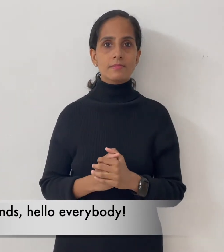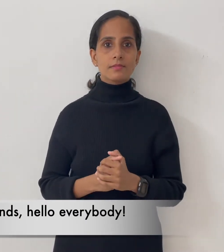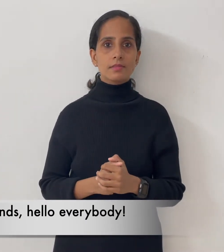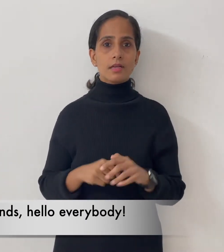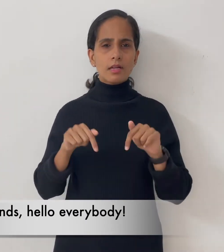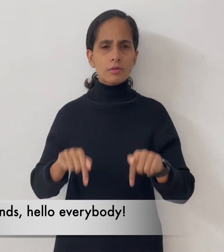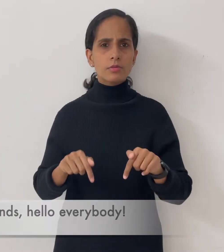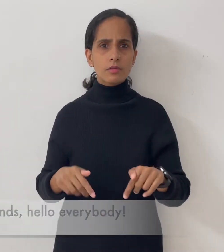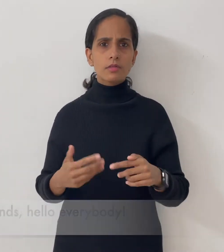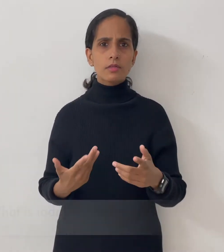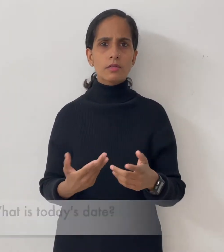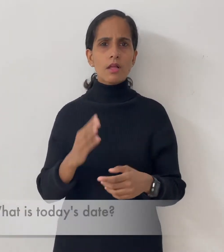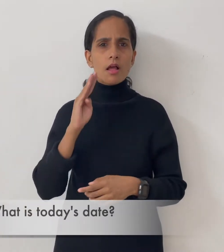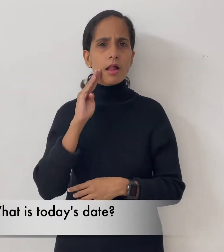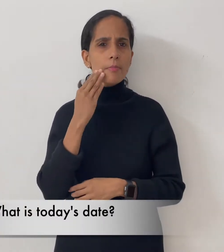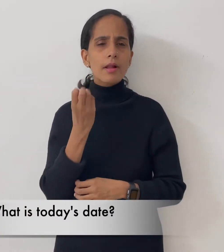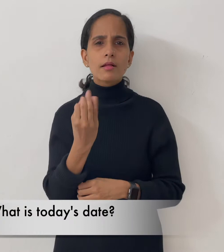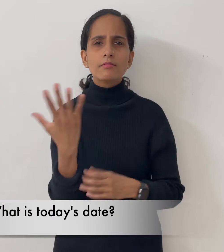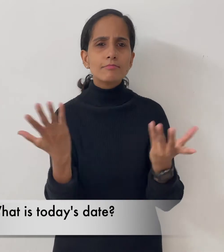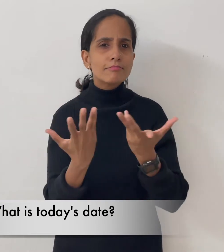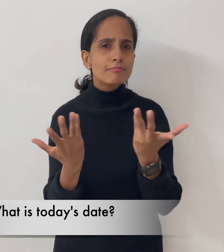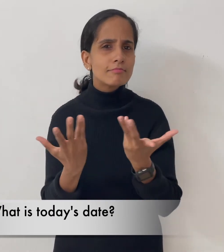What is today's date?